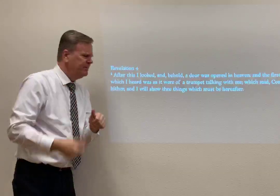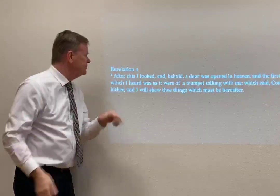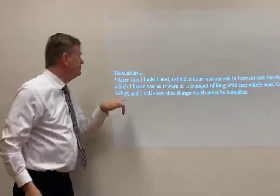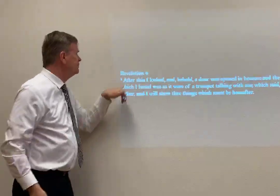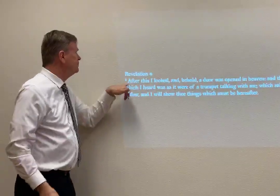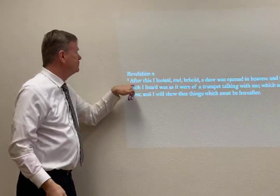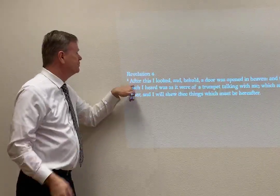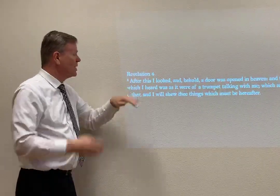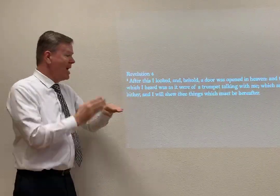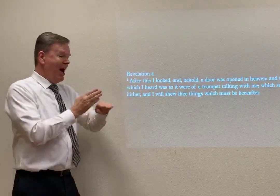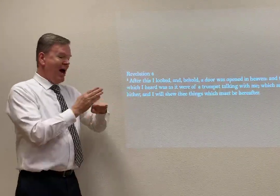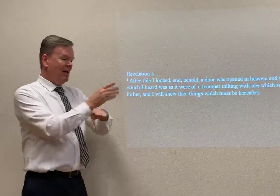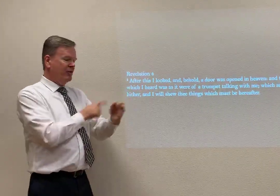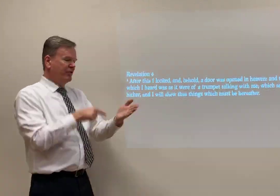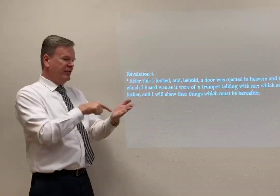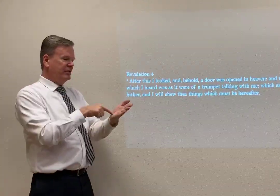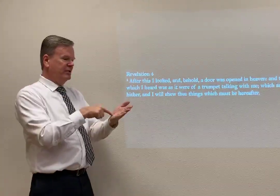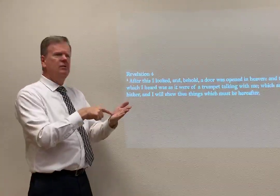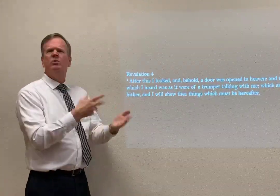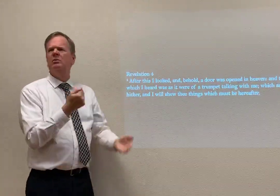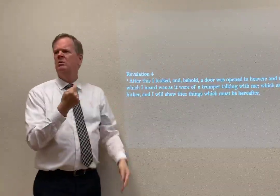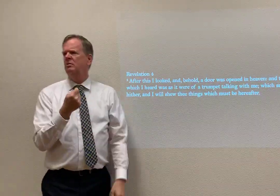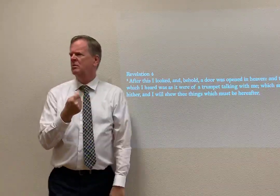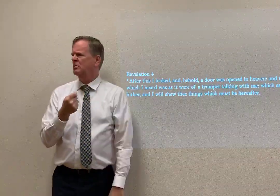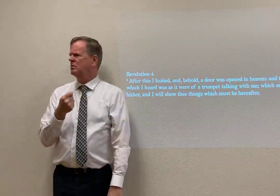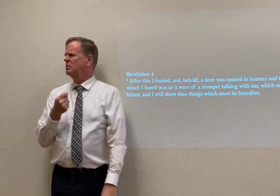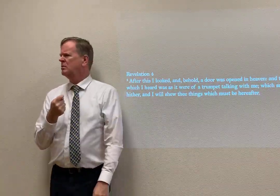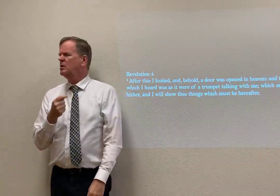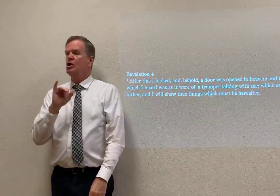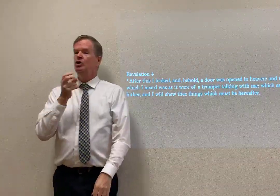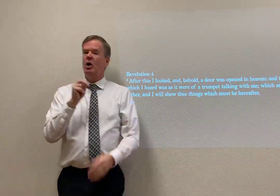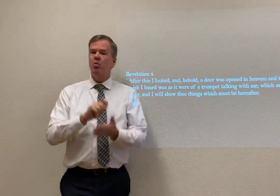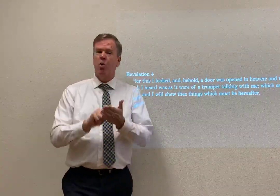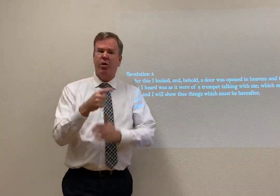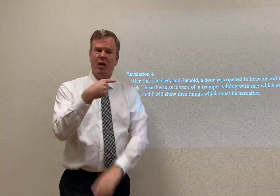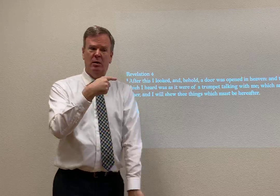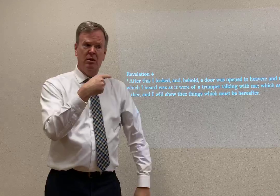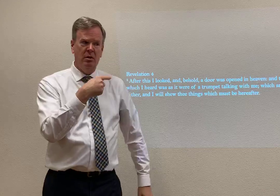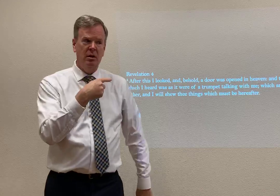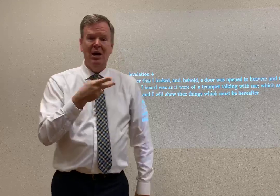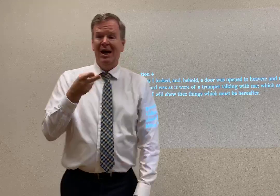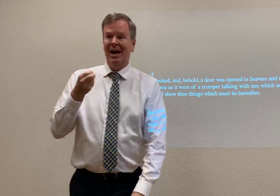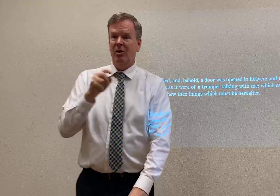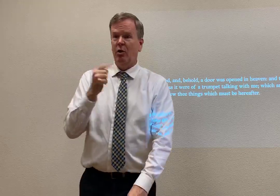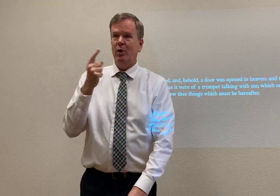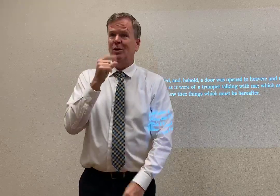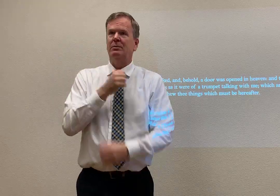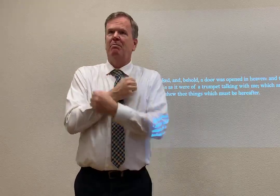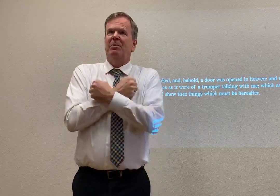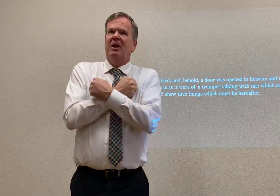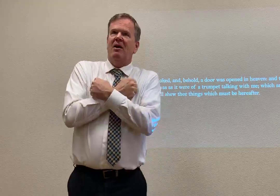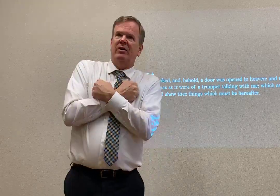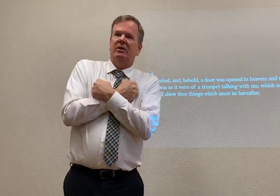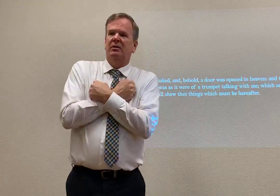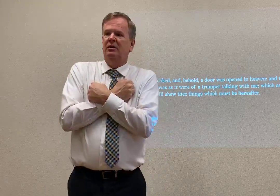And then follow along with me in verse 1 here. Verse 1 says, after this, after what? John wrote this. John the